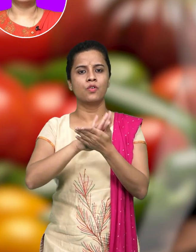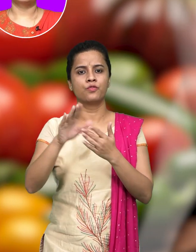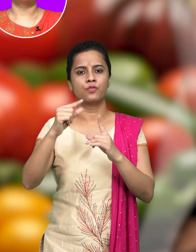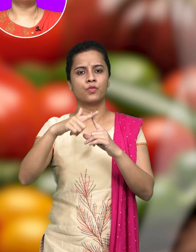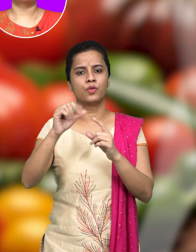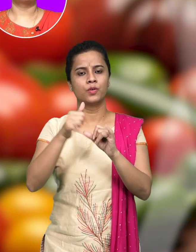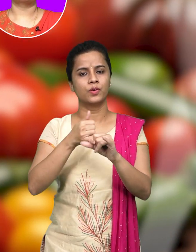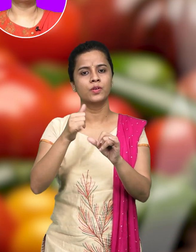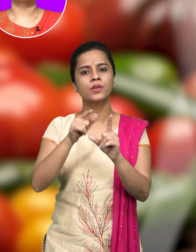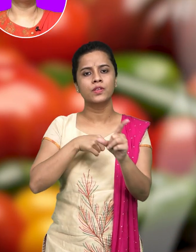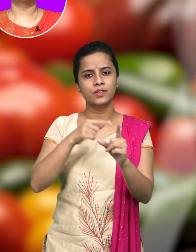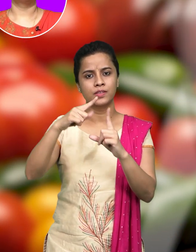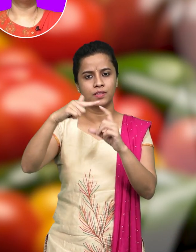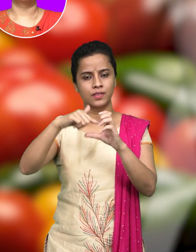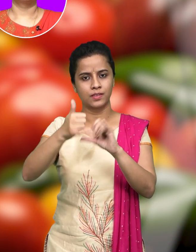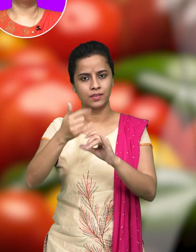photosynthesis.